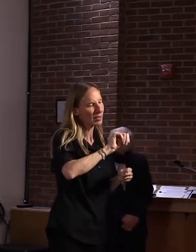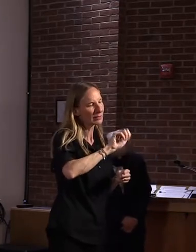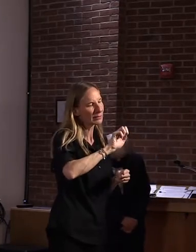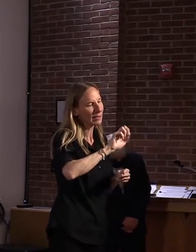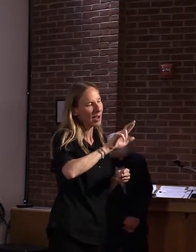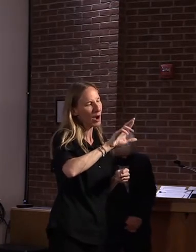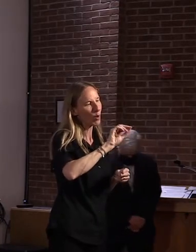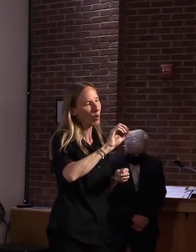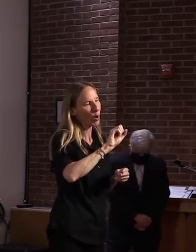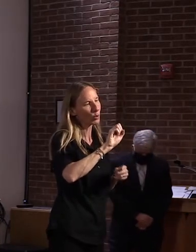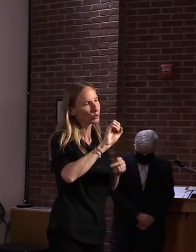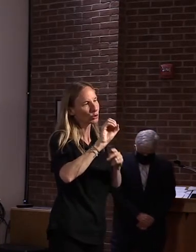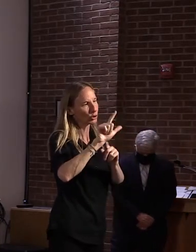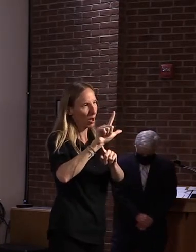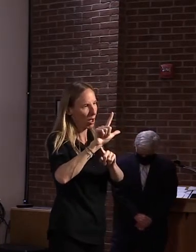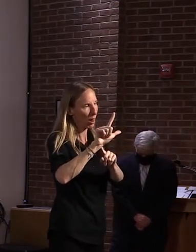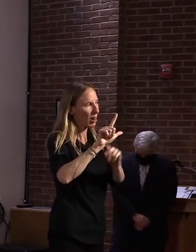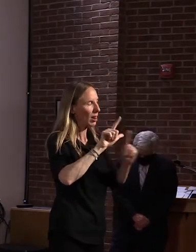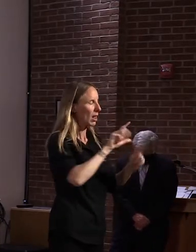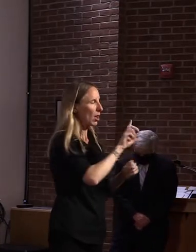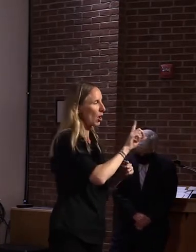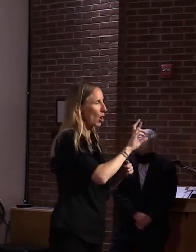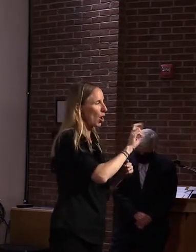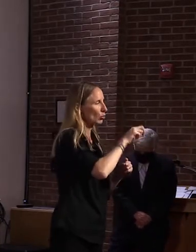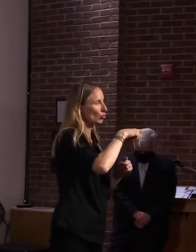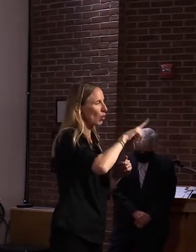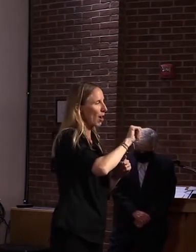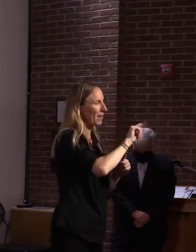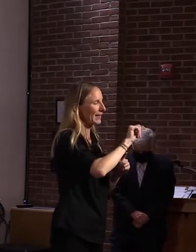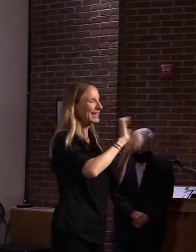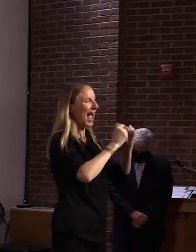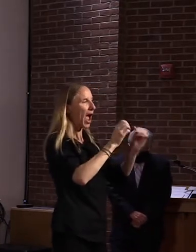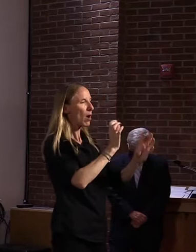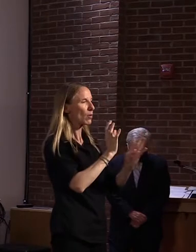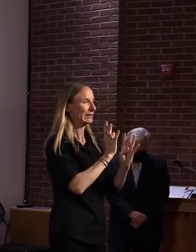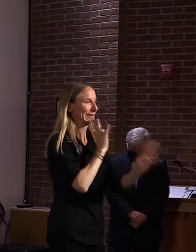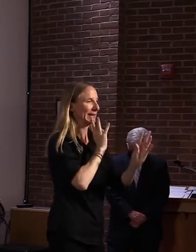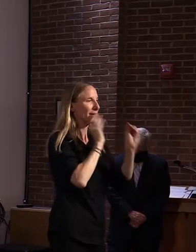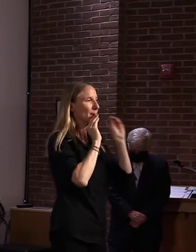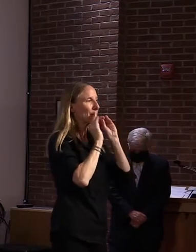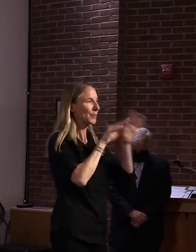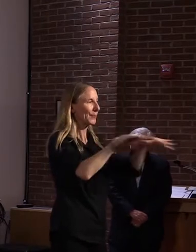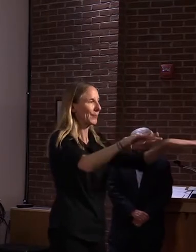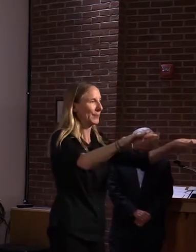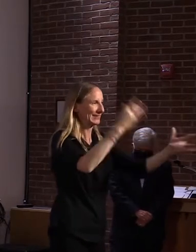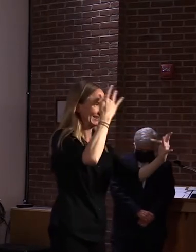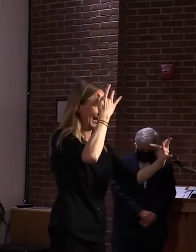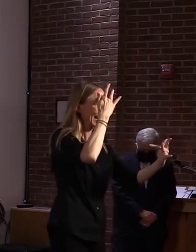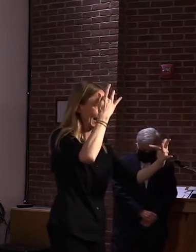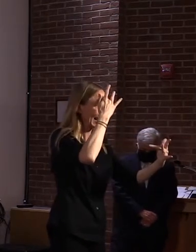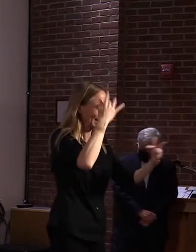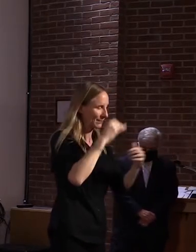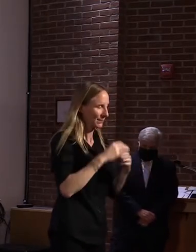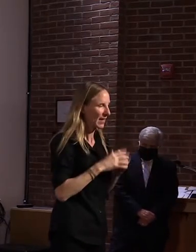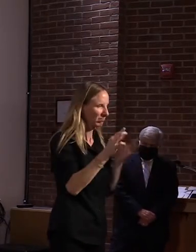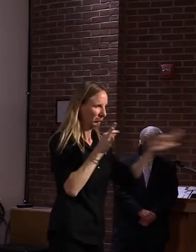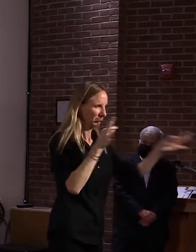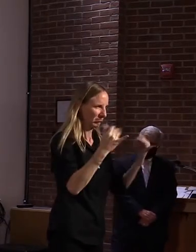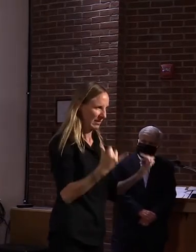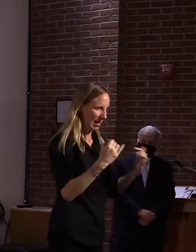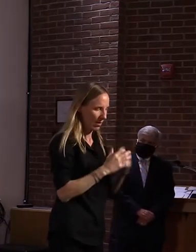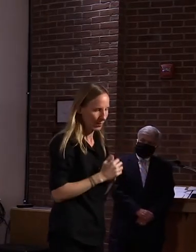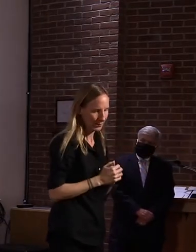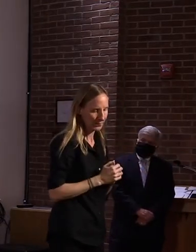difference between droplets and aerosols and how virus can be transmitted. There was a letter that